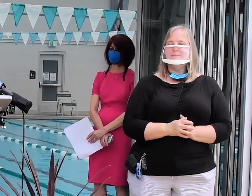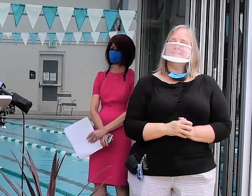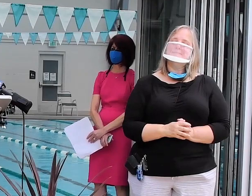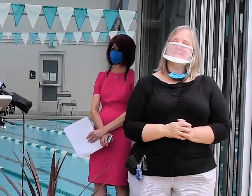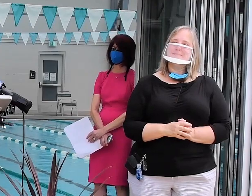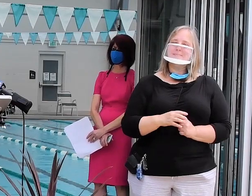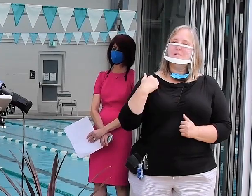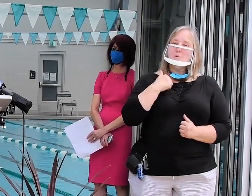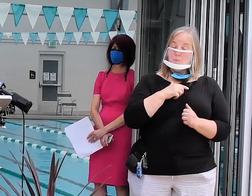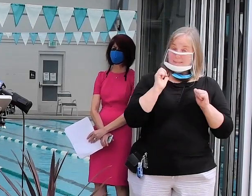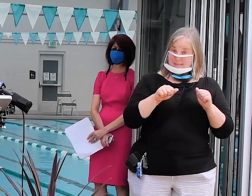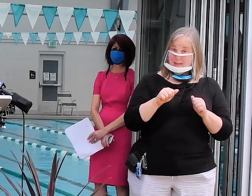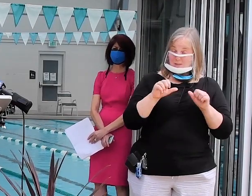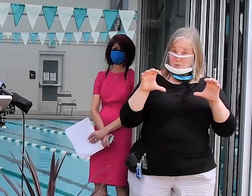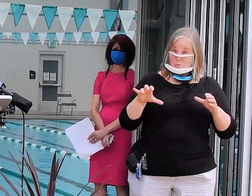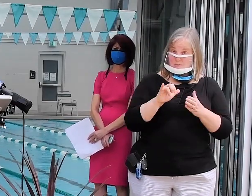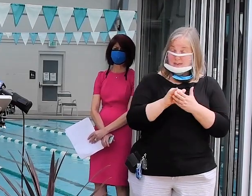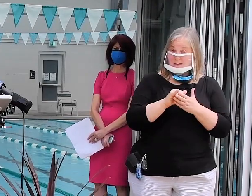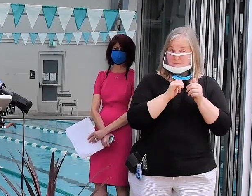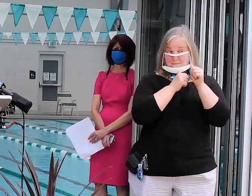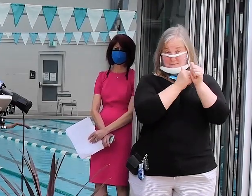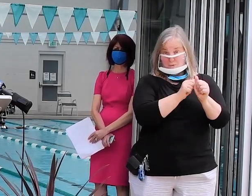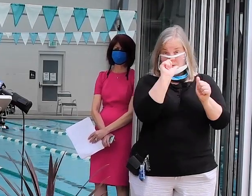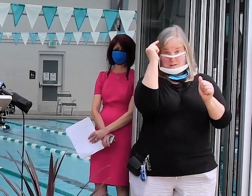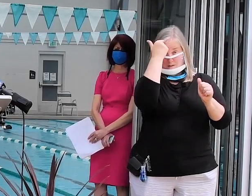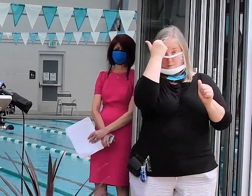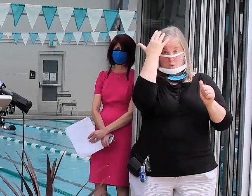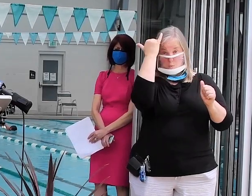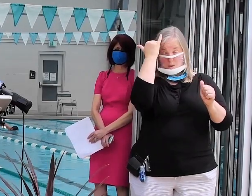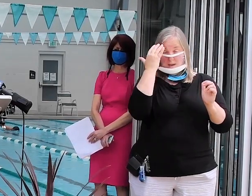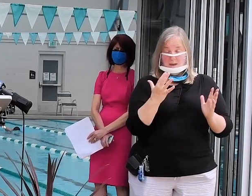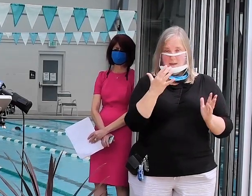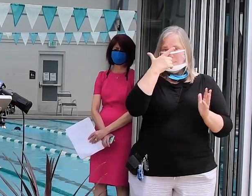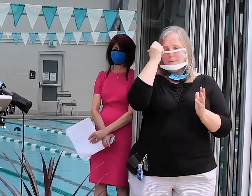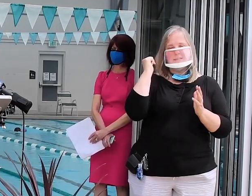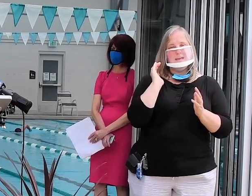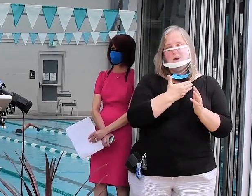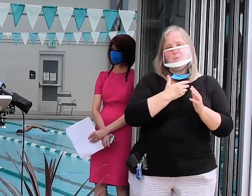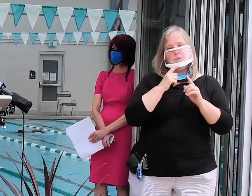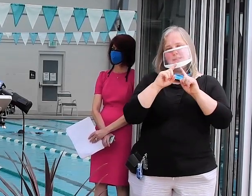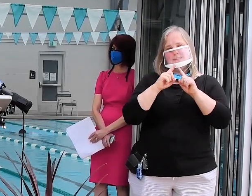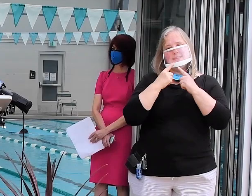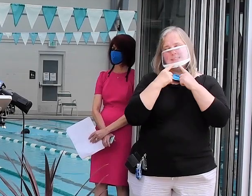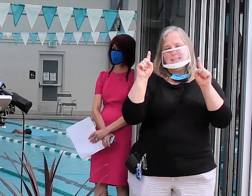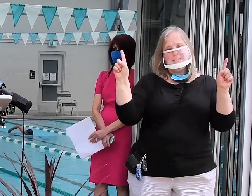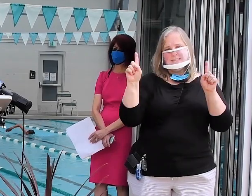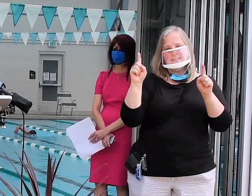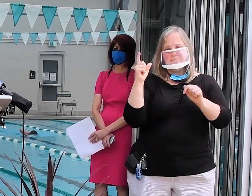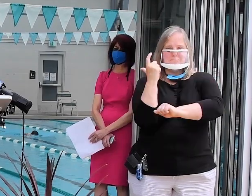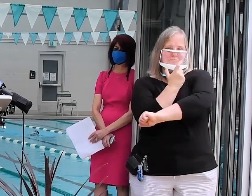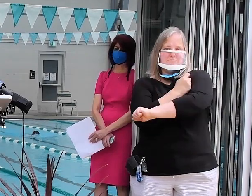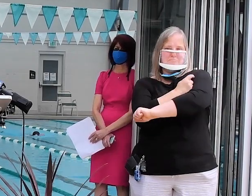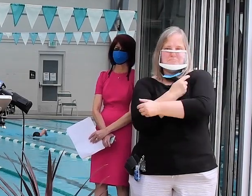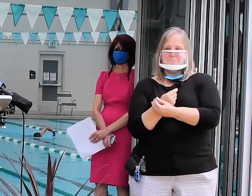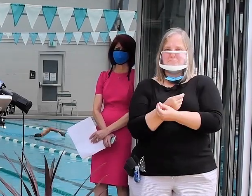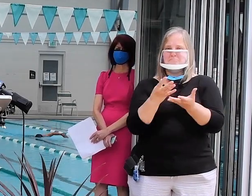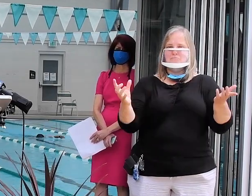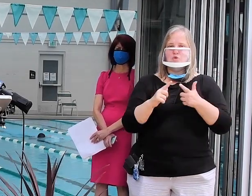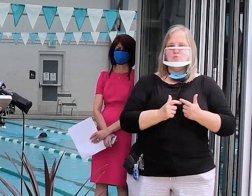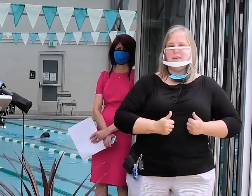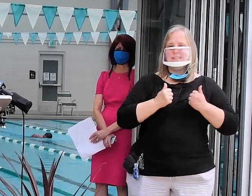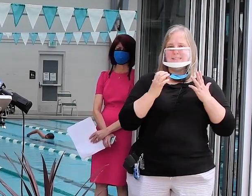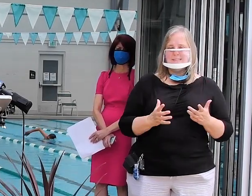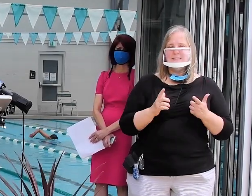We are able to take these steps with the governor based upon our success in vaccinating our residents and